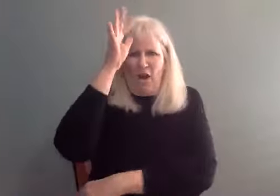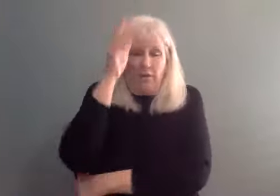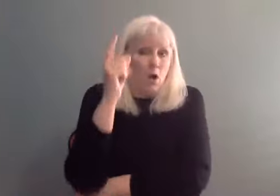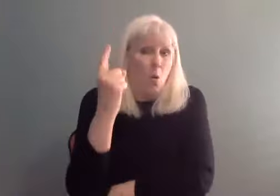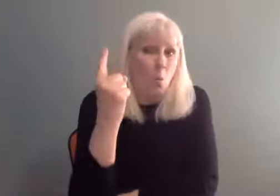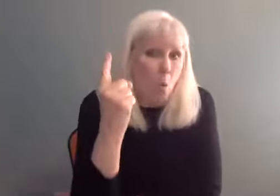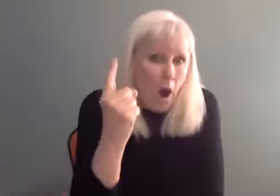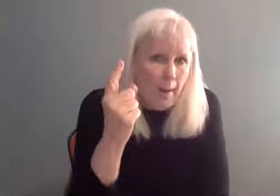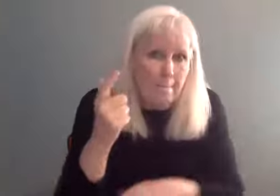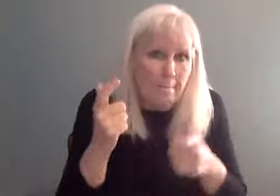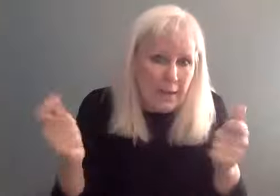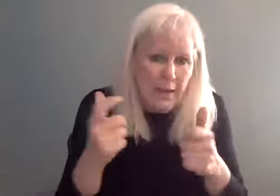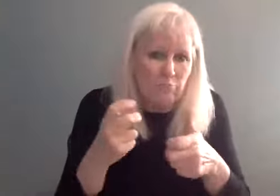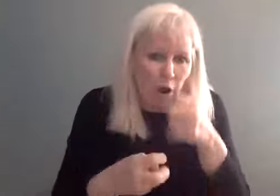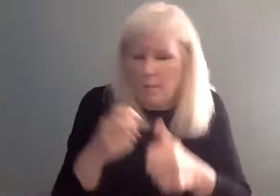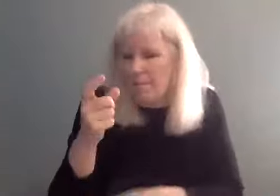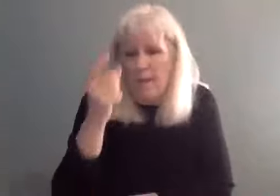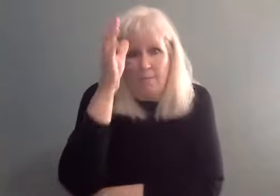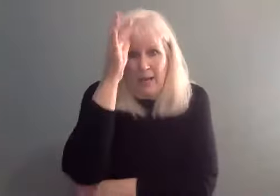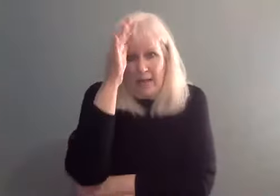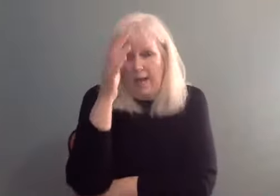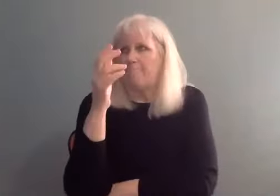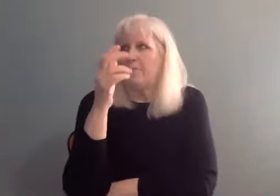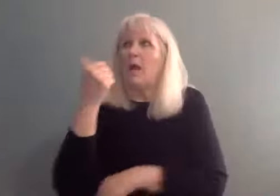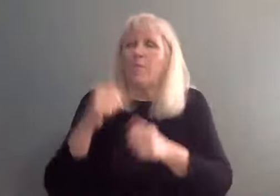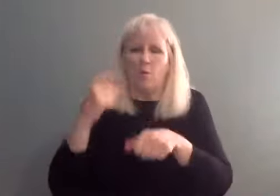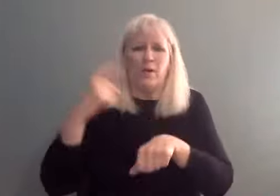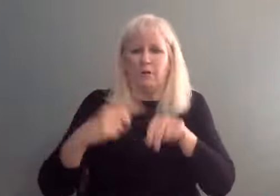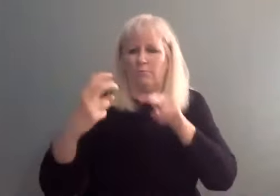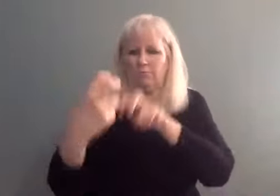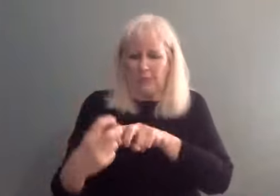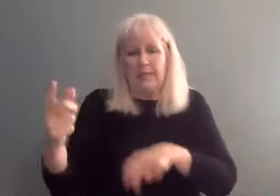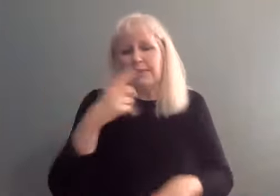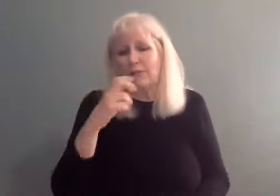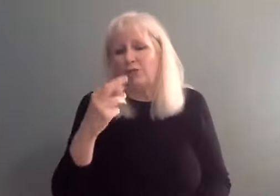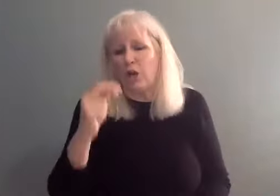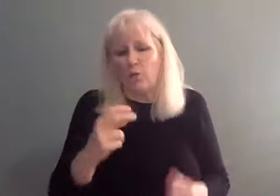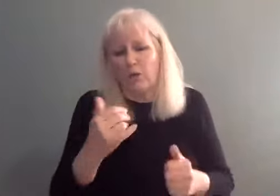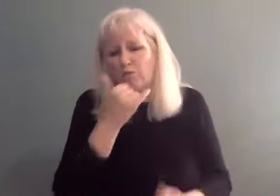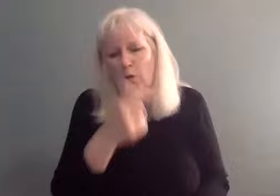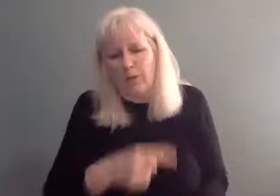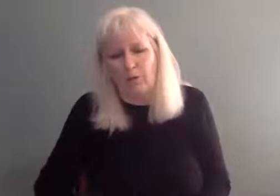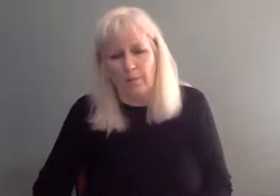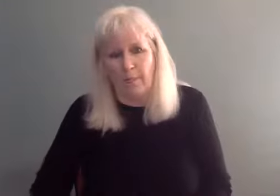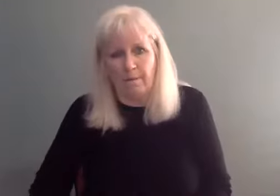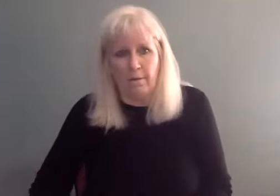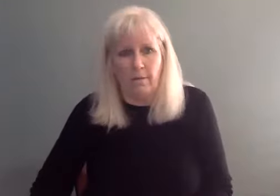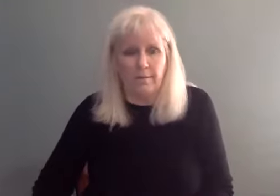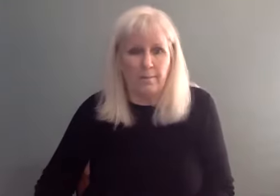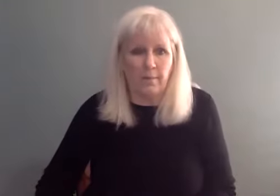thing. When my dad and I sat down and he said, Sharon, what's wrong with you? He came to the university where I was trying